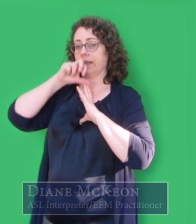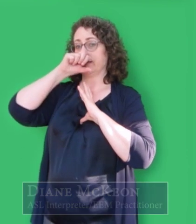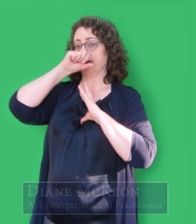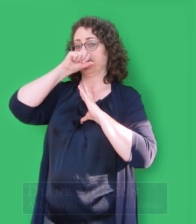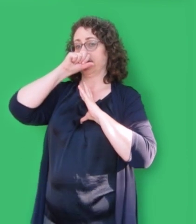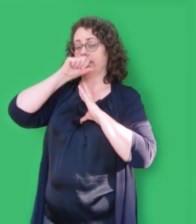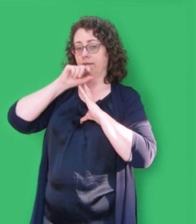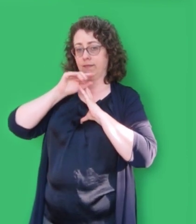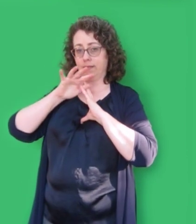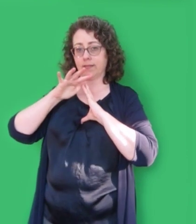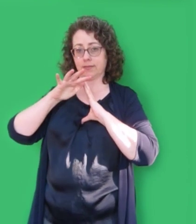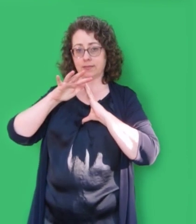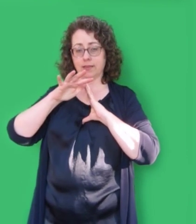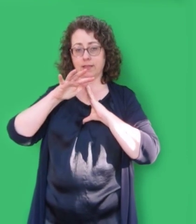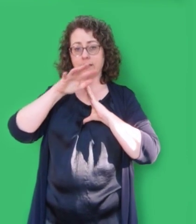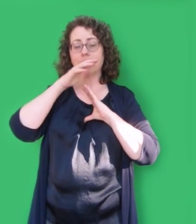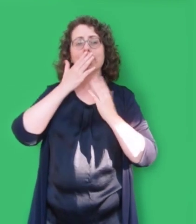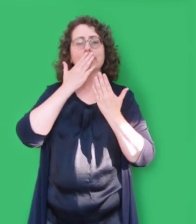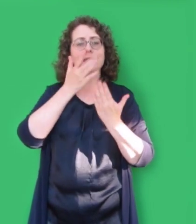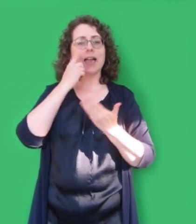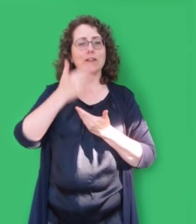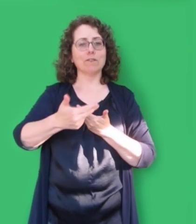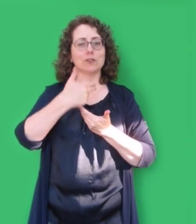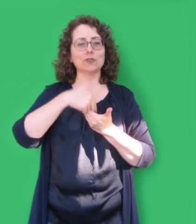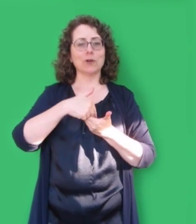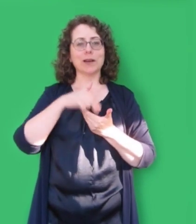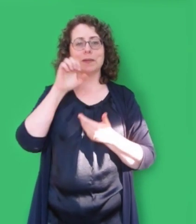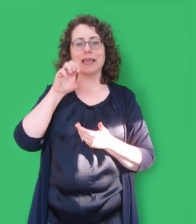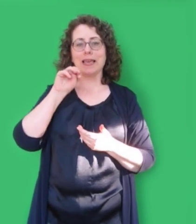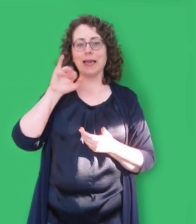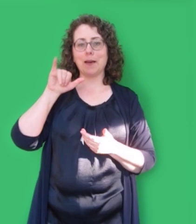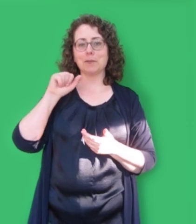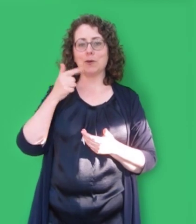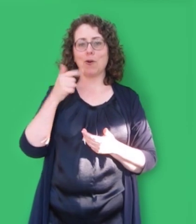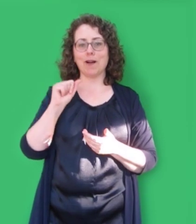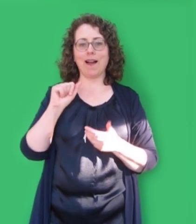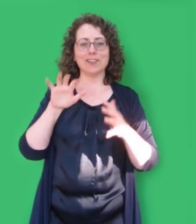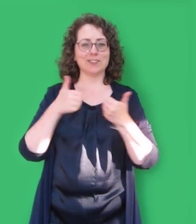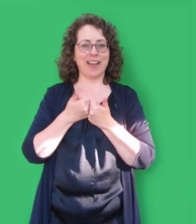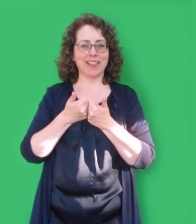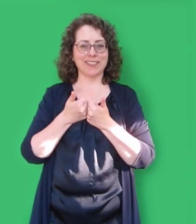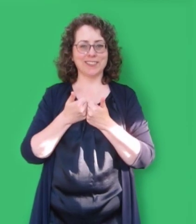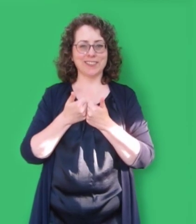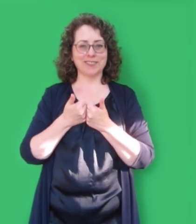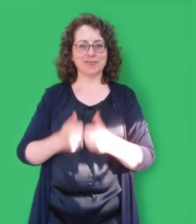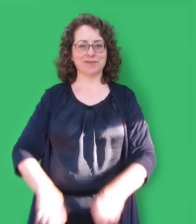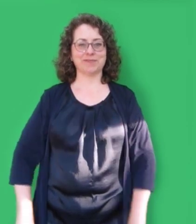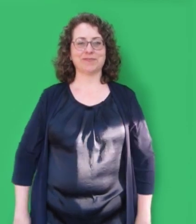Thank you for joining me on our EMYoga challenge.